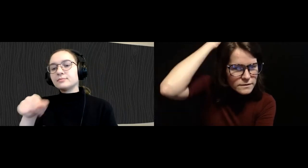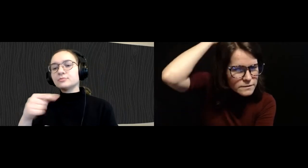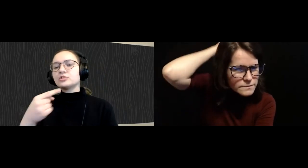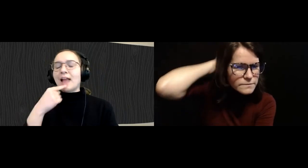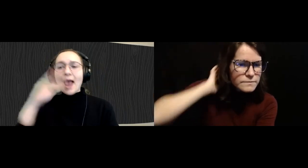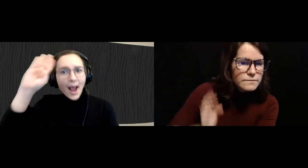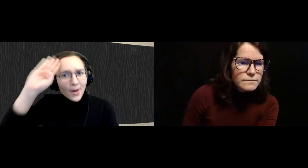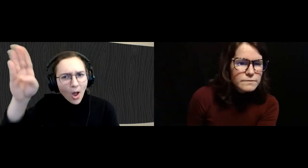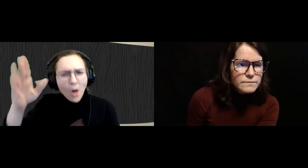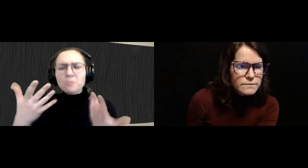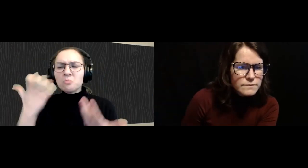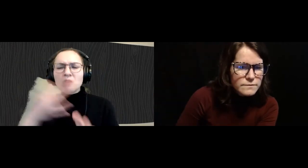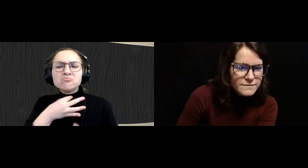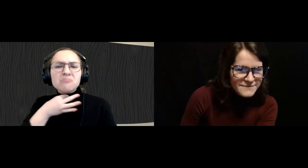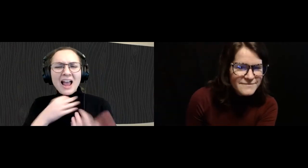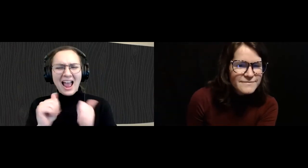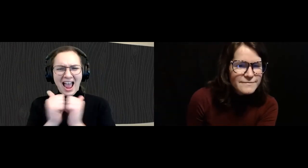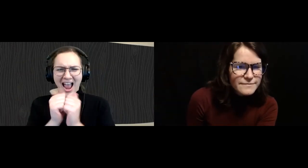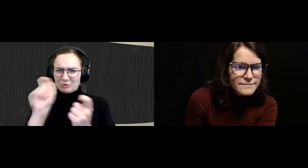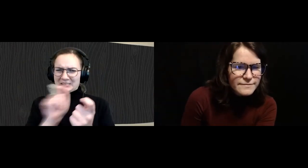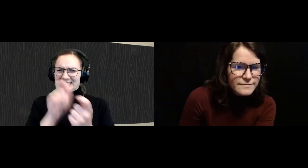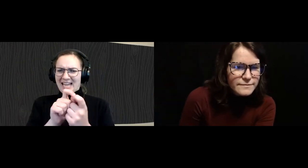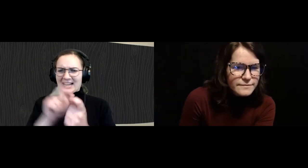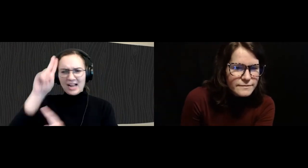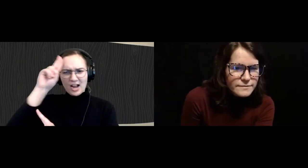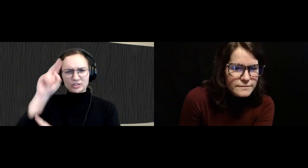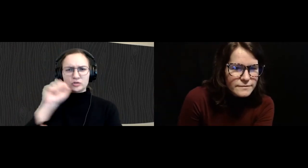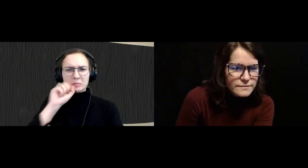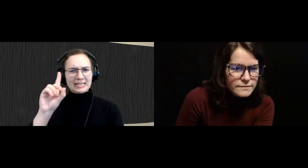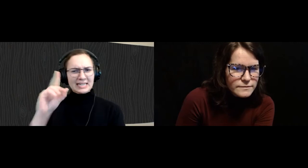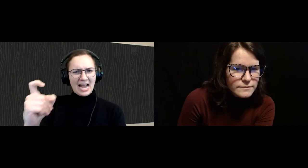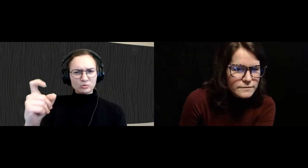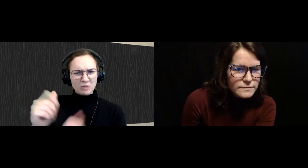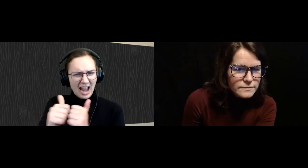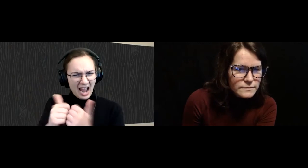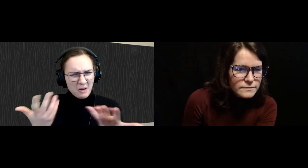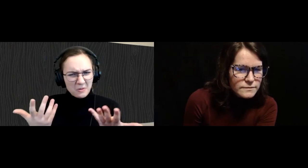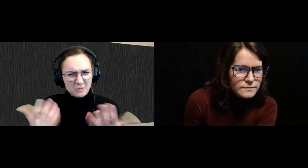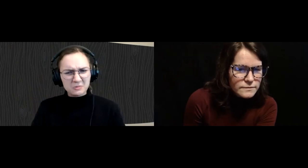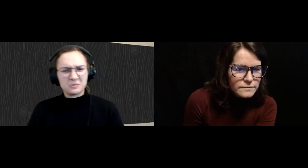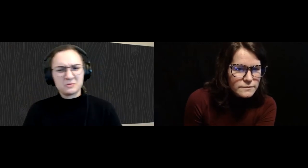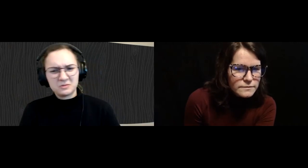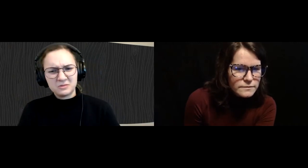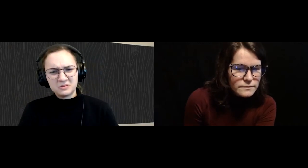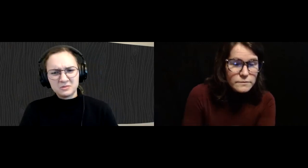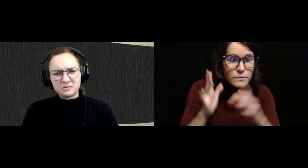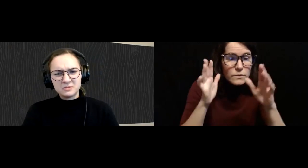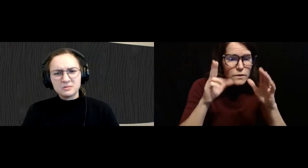Angie, she said, hello, I'm just wondering, how exactly is Usher syndrome diagnosed? How does that